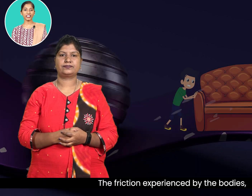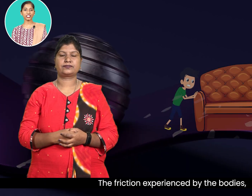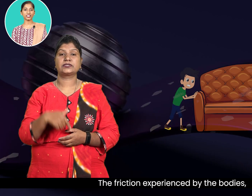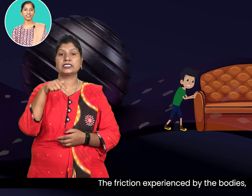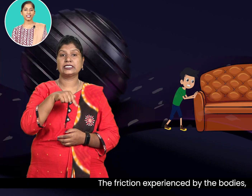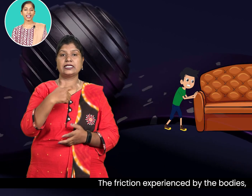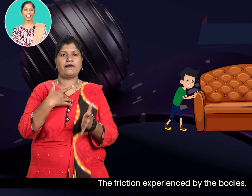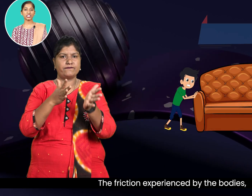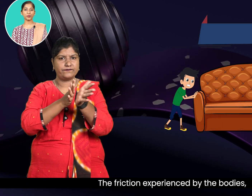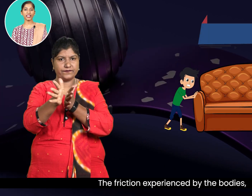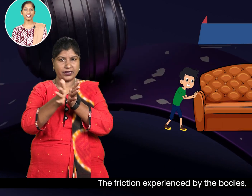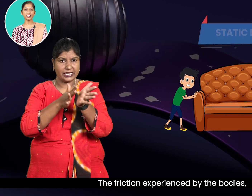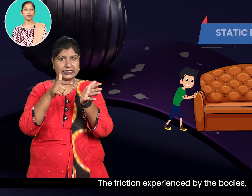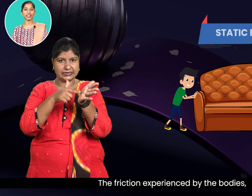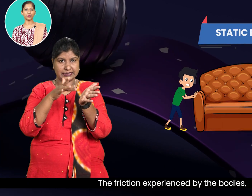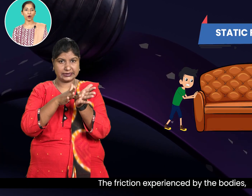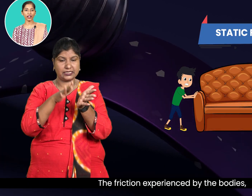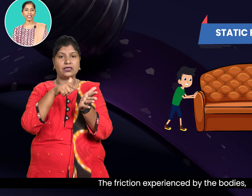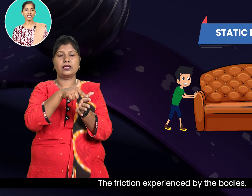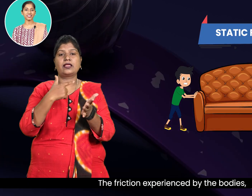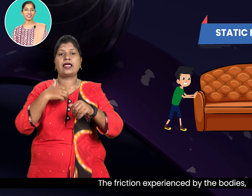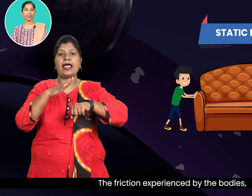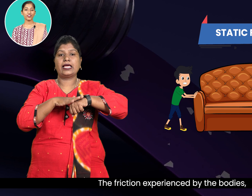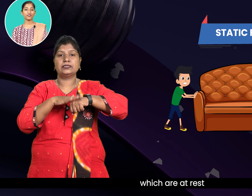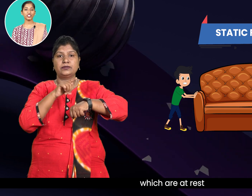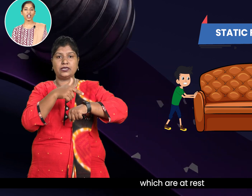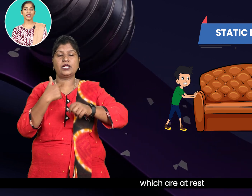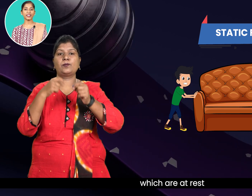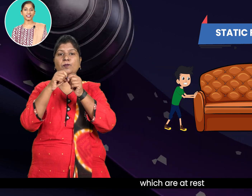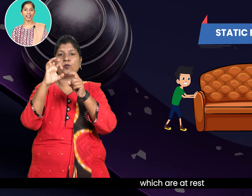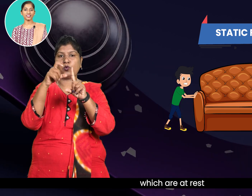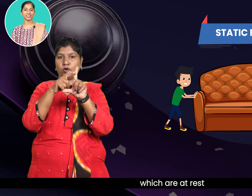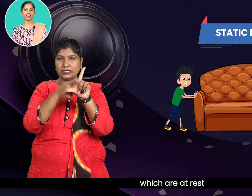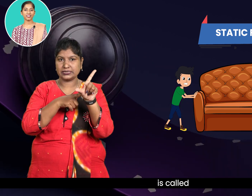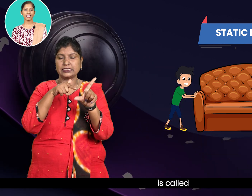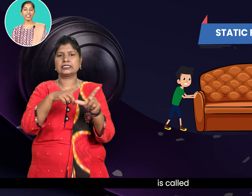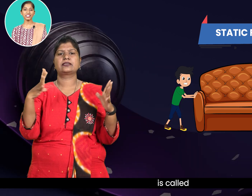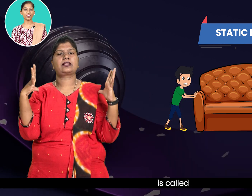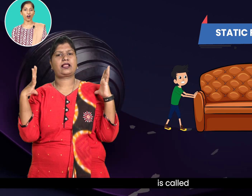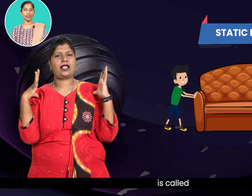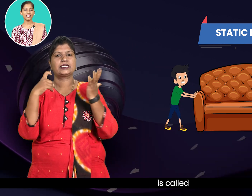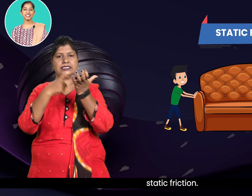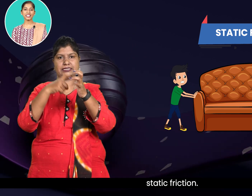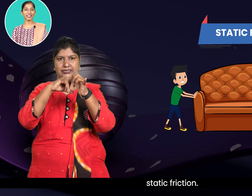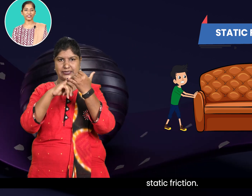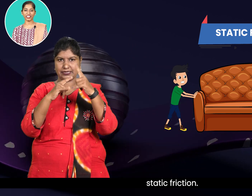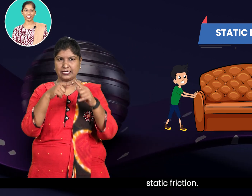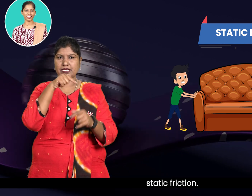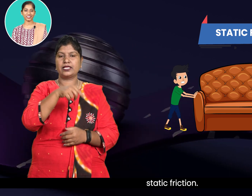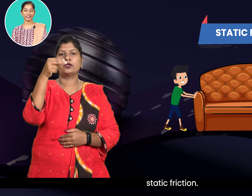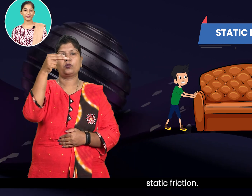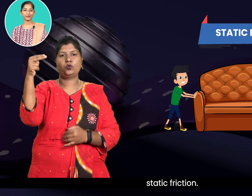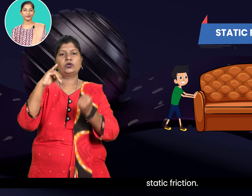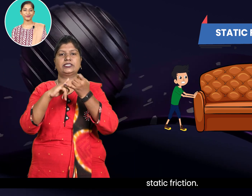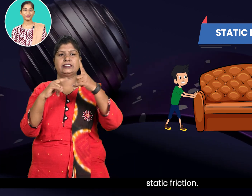The friction experienced by the bodies which are at rest is called static